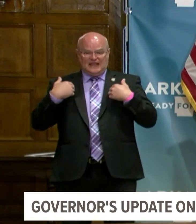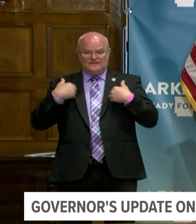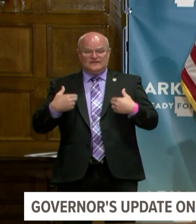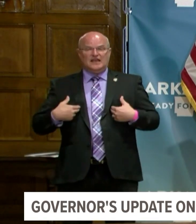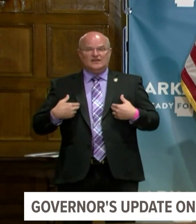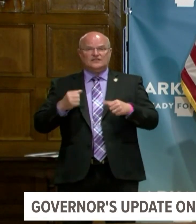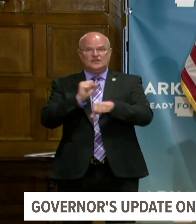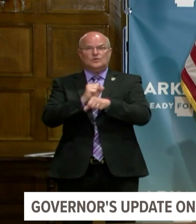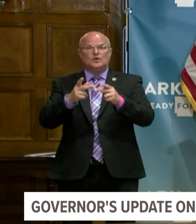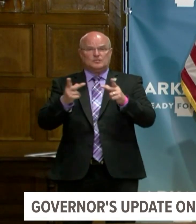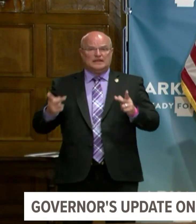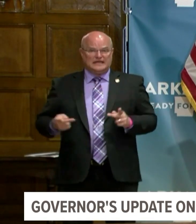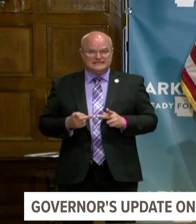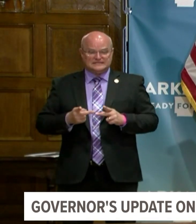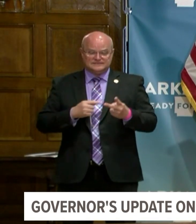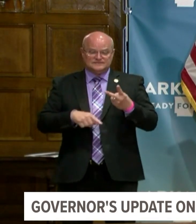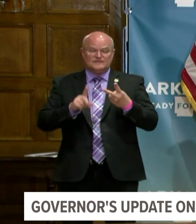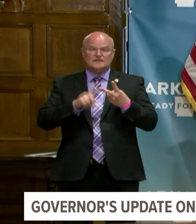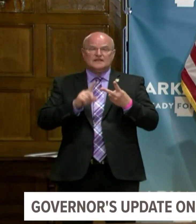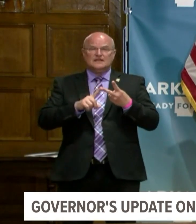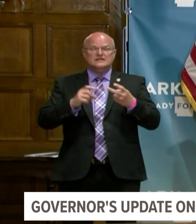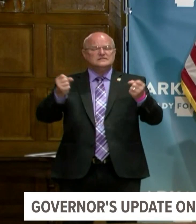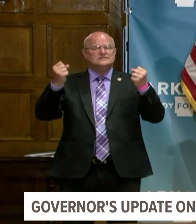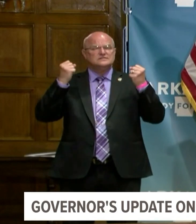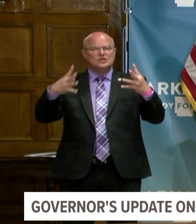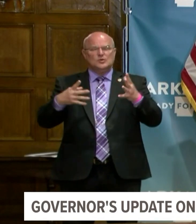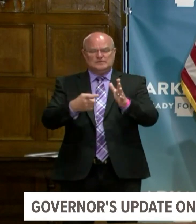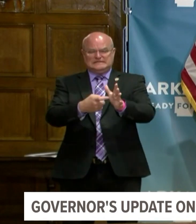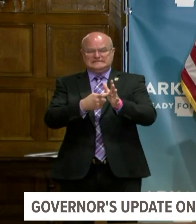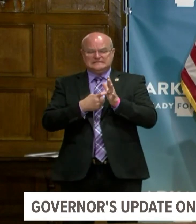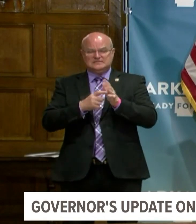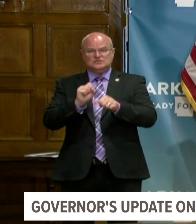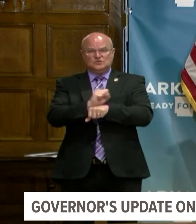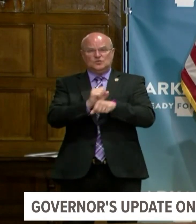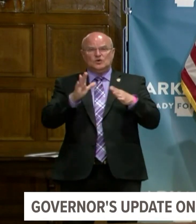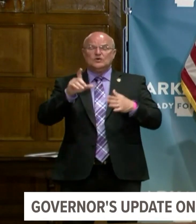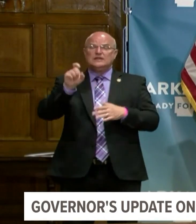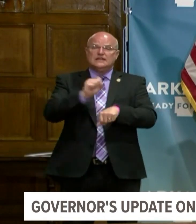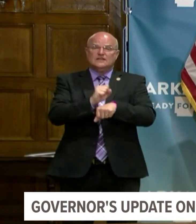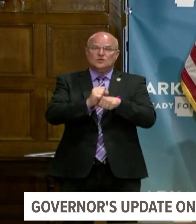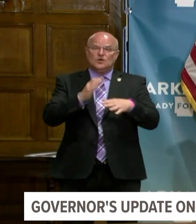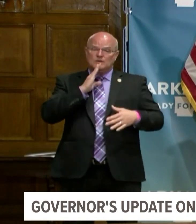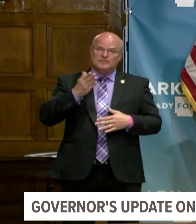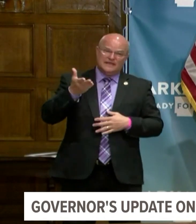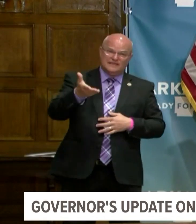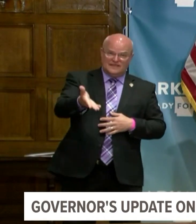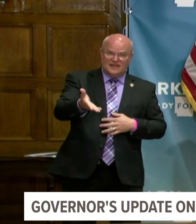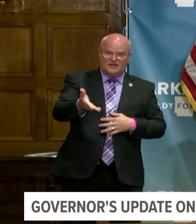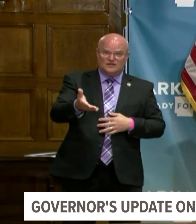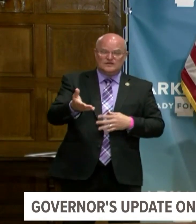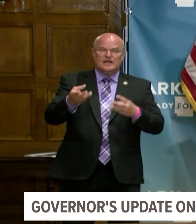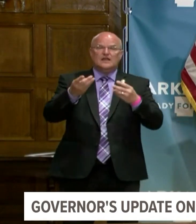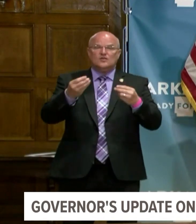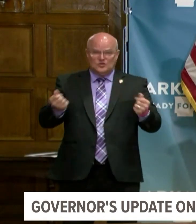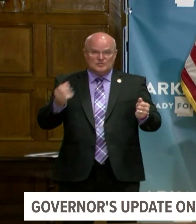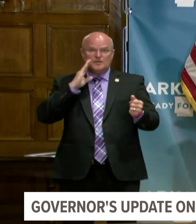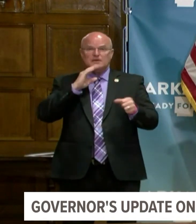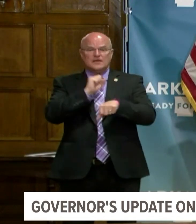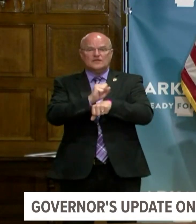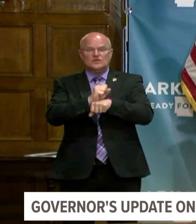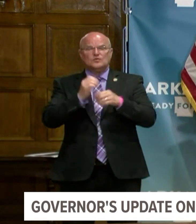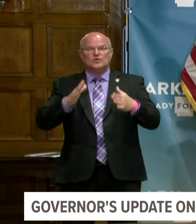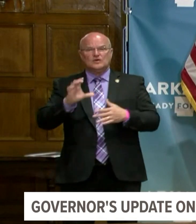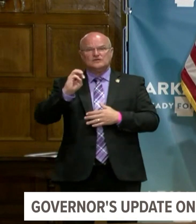healthy workplace. Secondly, there's so many essential industries. We need the workers to be there, and the remedy would be the